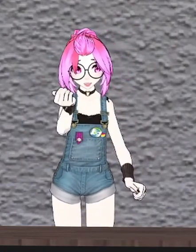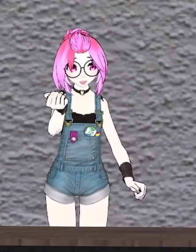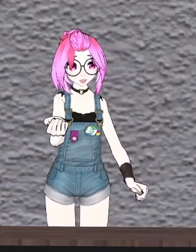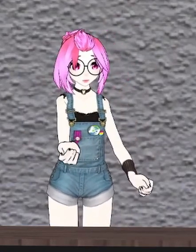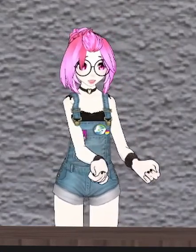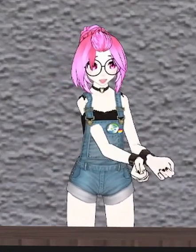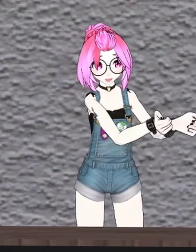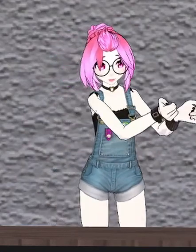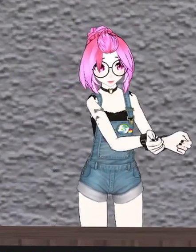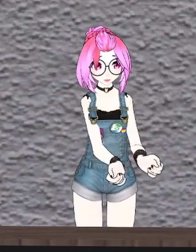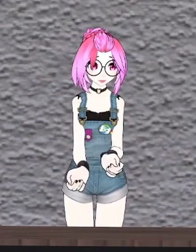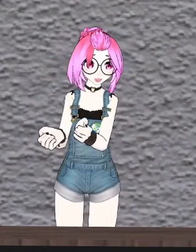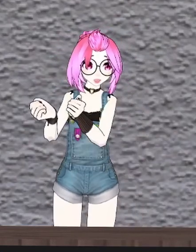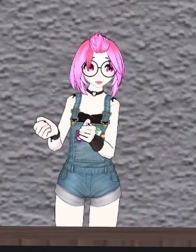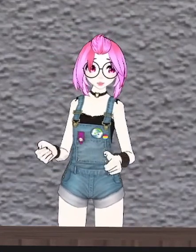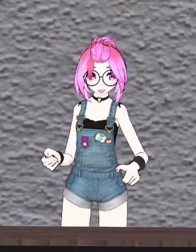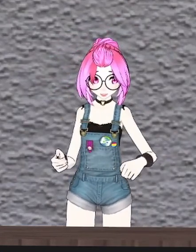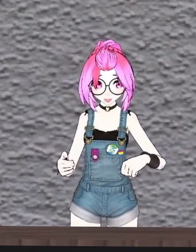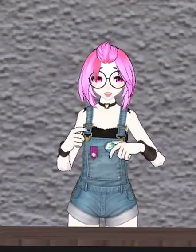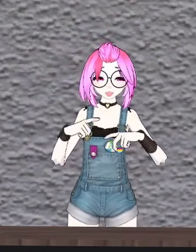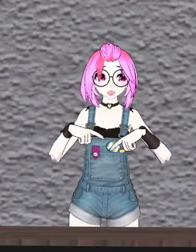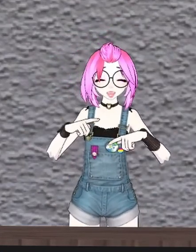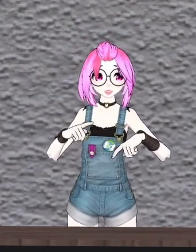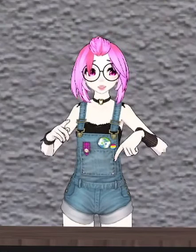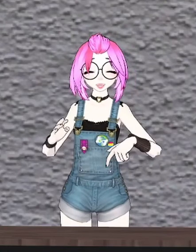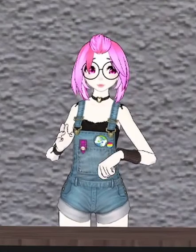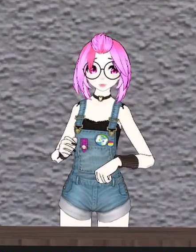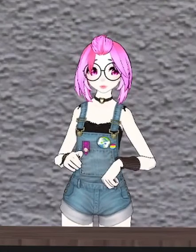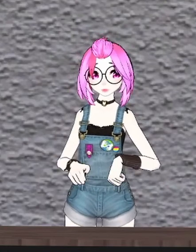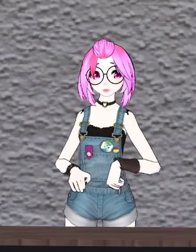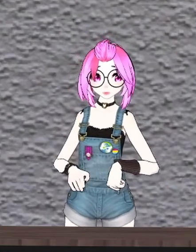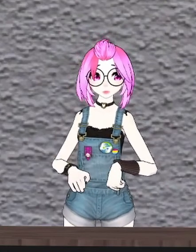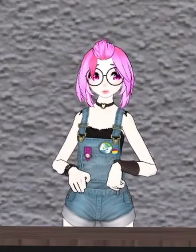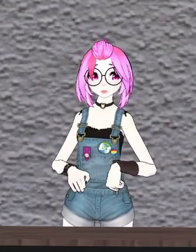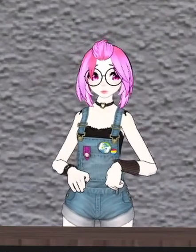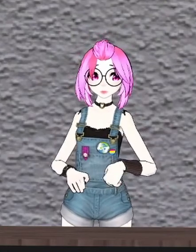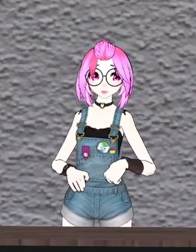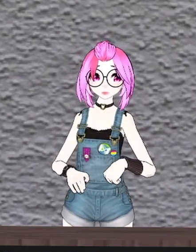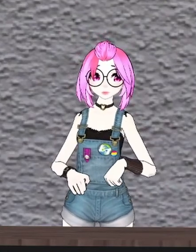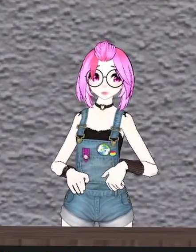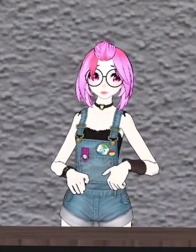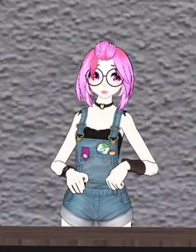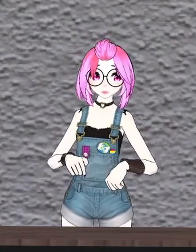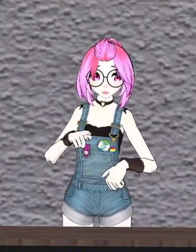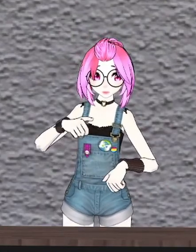or hitting like that. So it depends. Yeah. And my other question is, what's the sign for